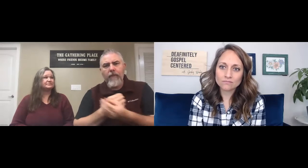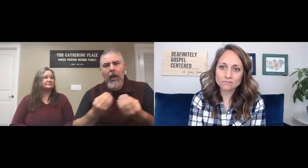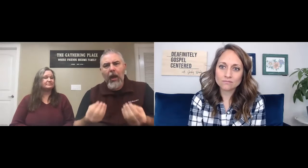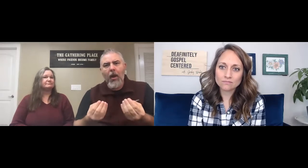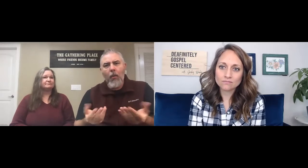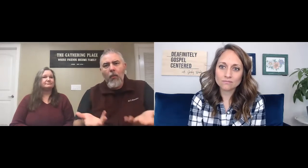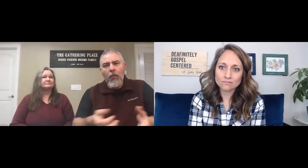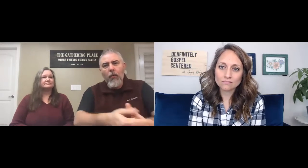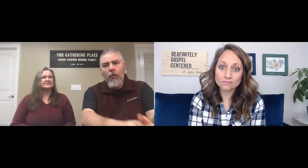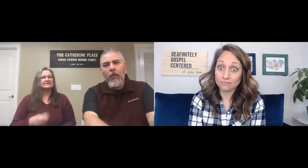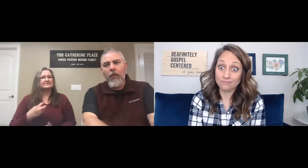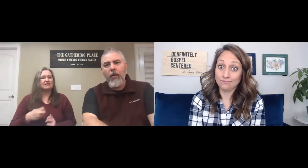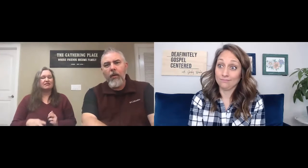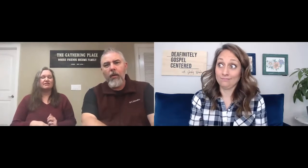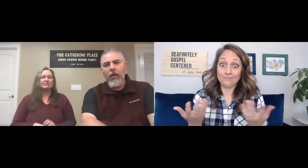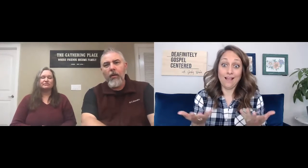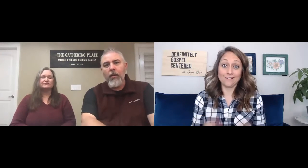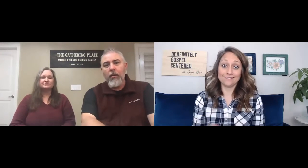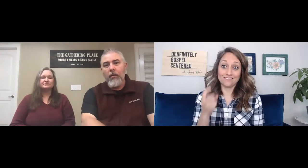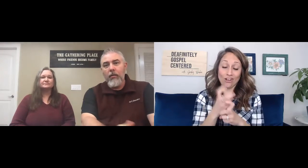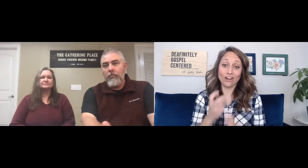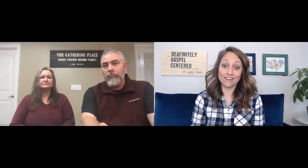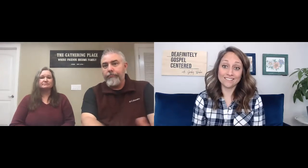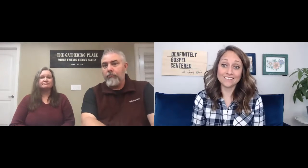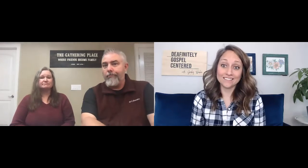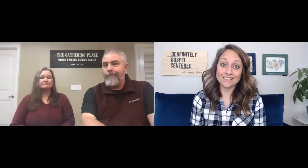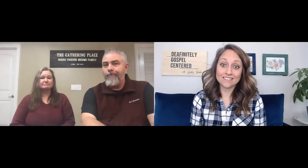then how can you show love? Yeah, it's hard.